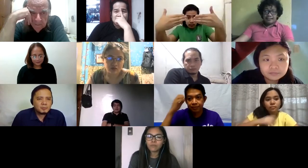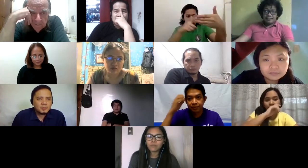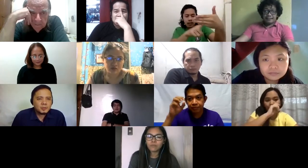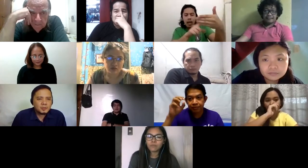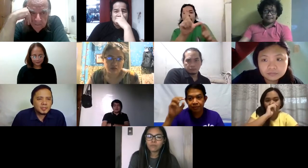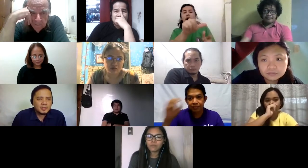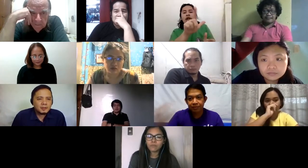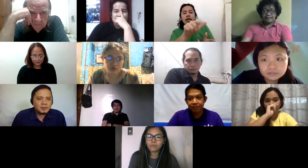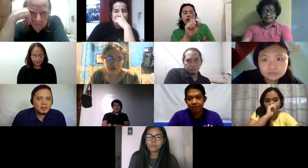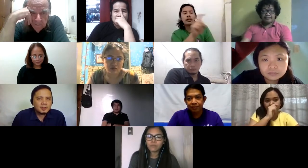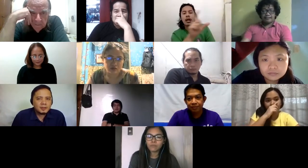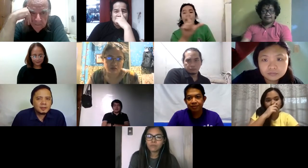Mute again. Okay.